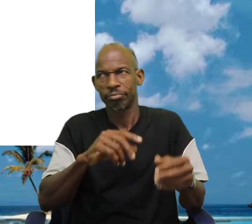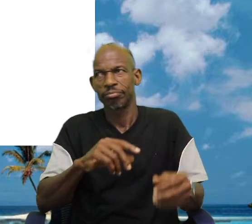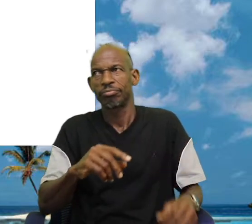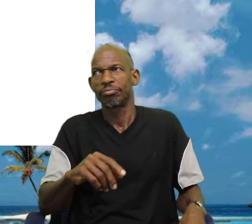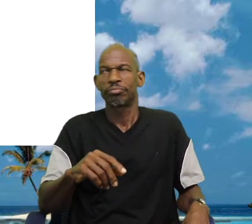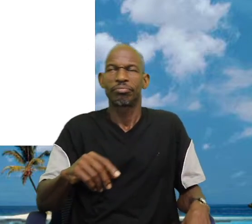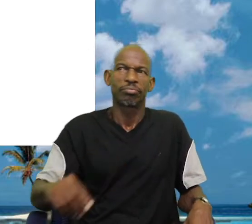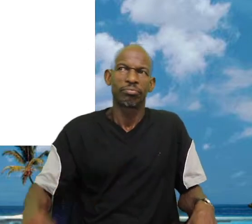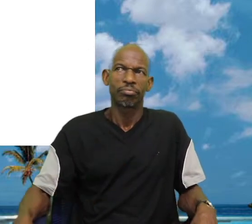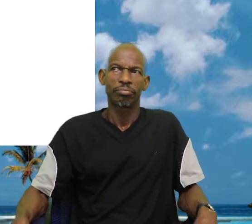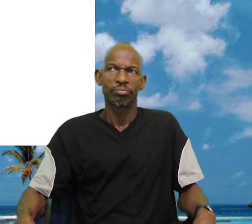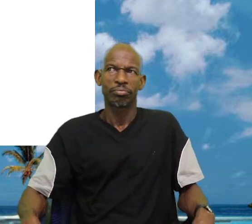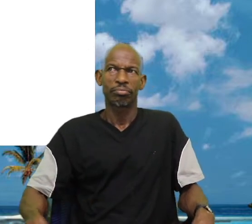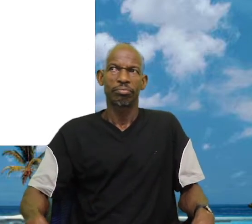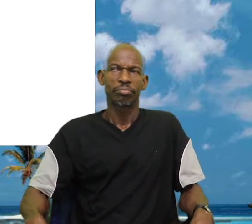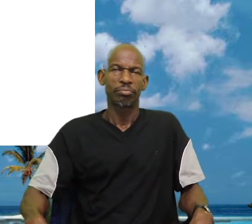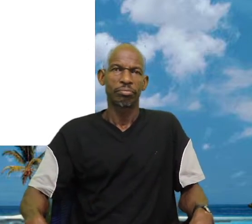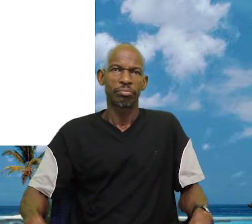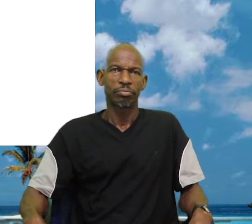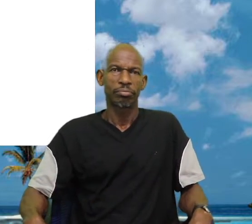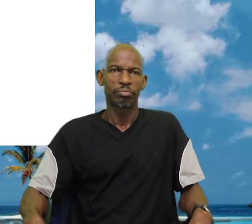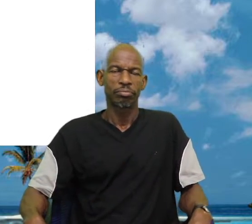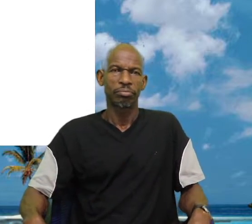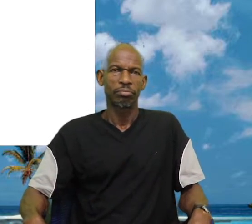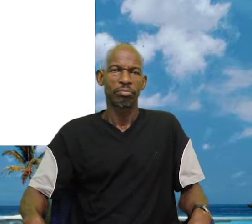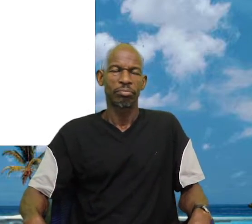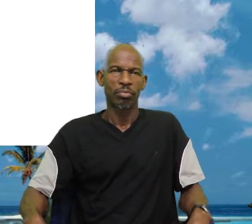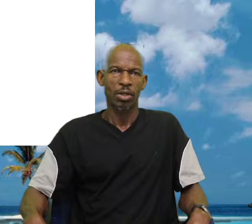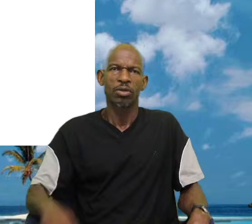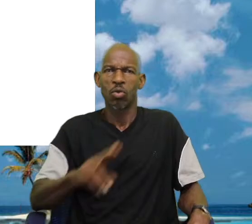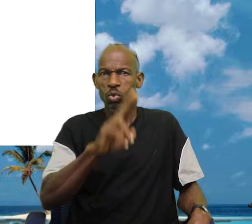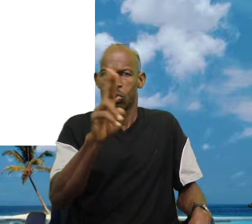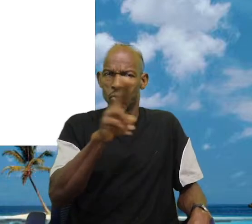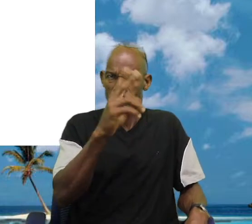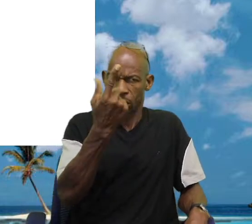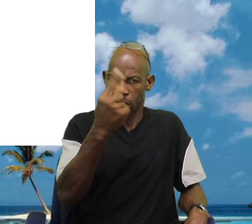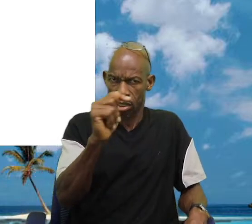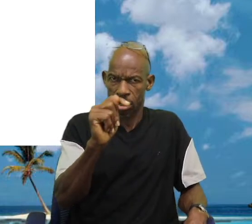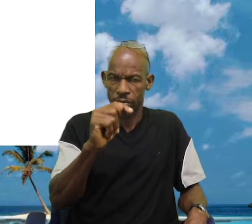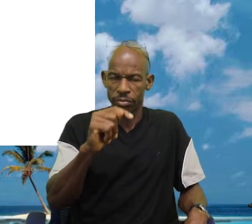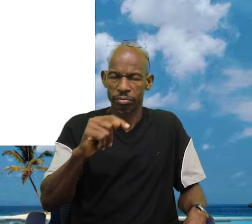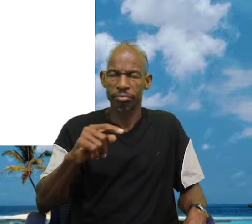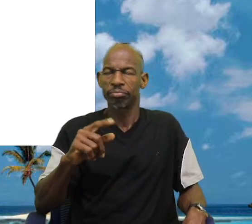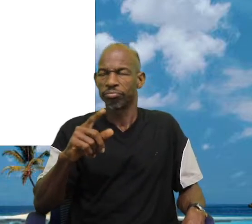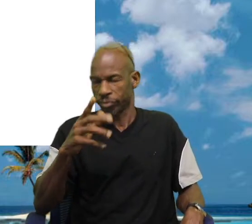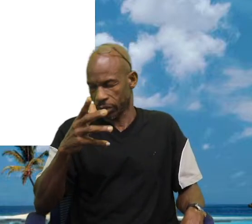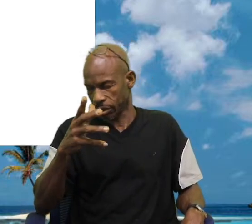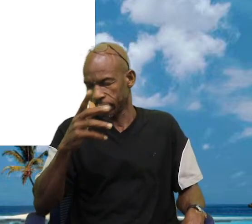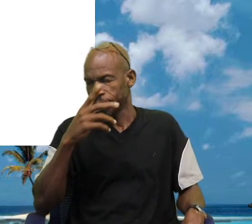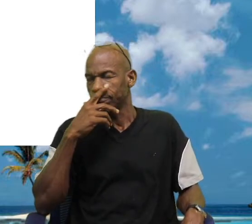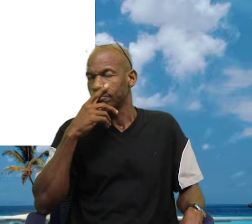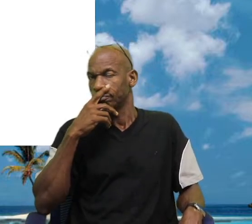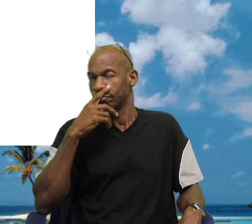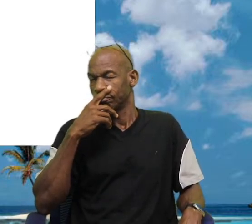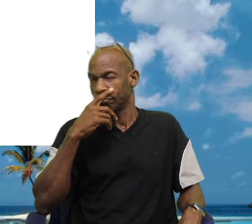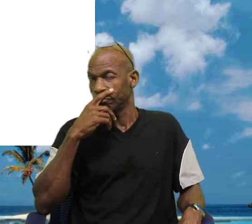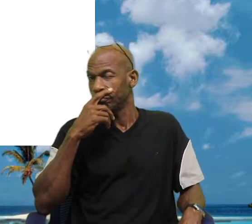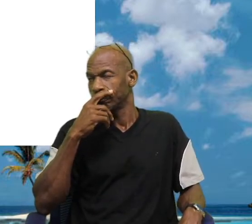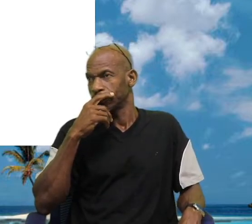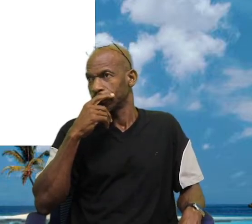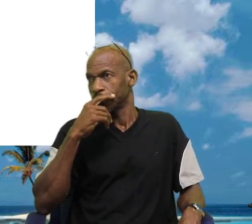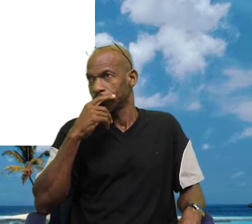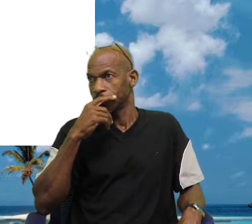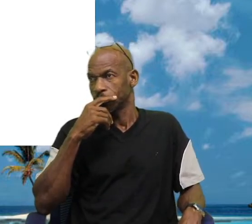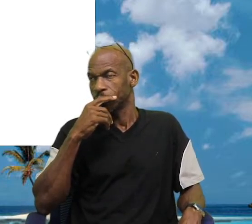Now remember, we always use the word, we're using the, right? We remember when we use how to use the, right? So I